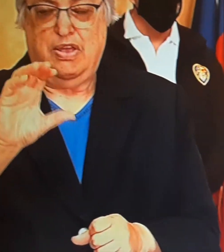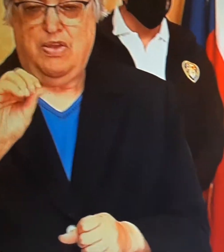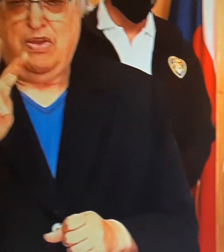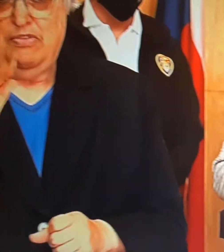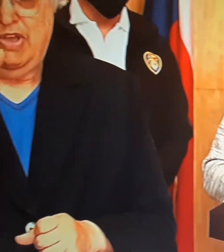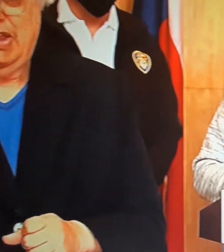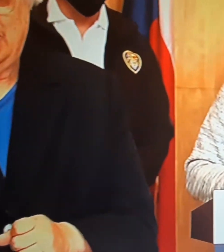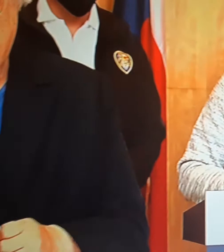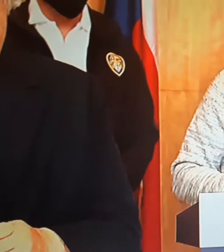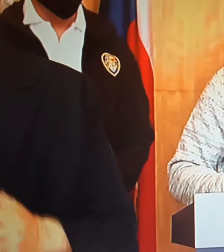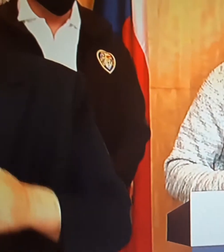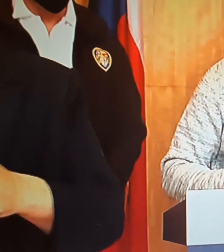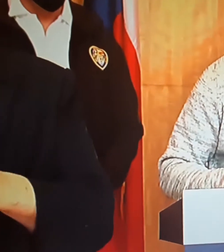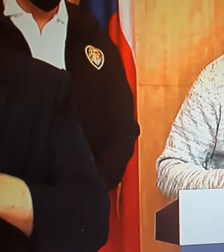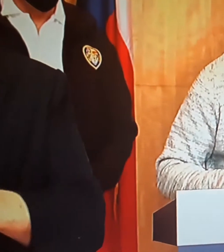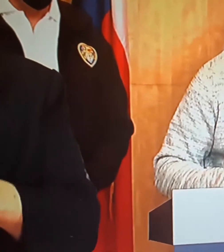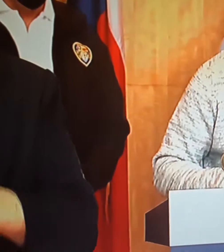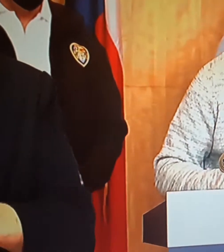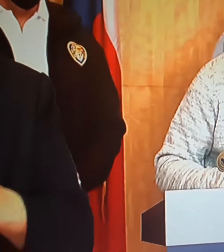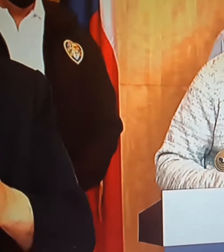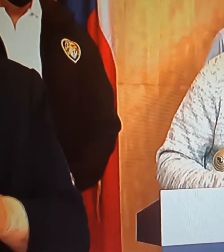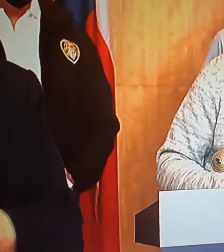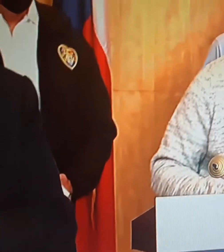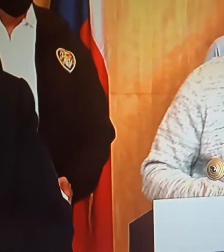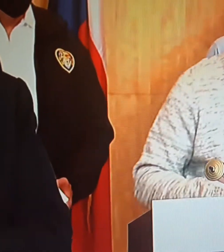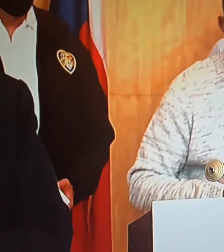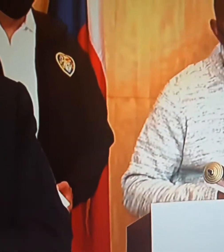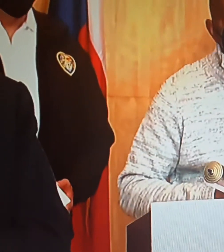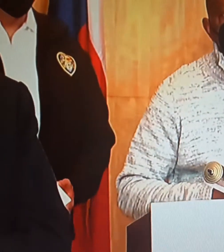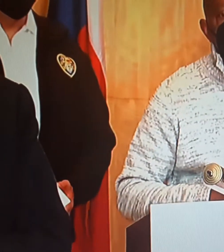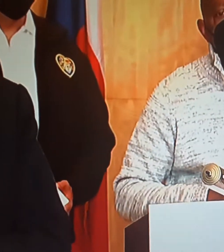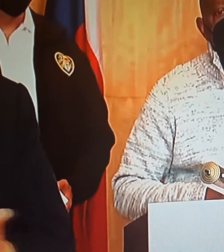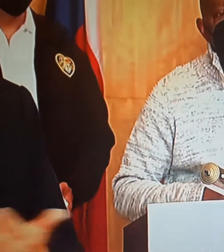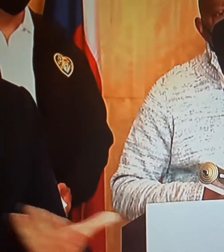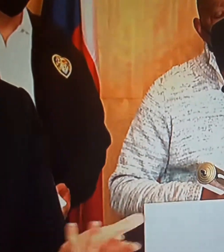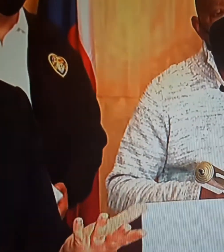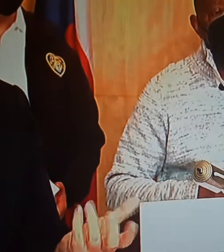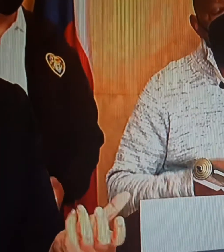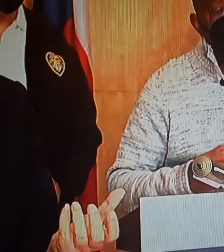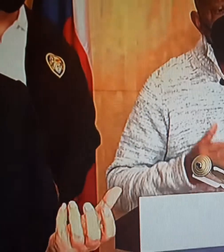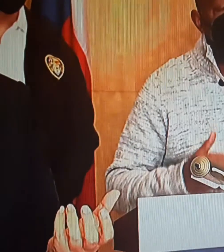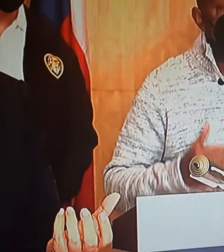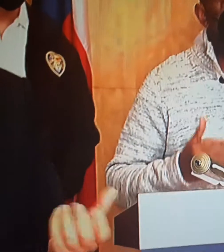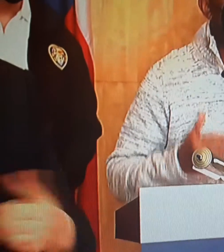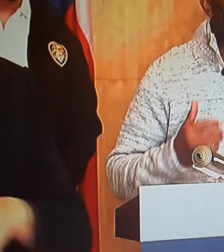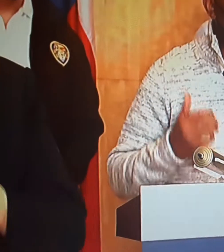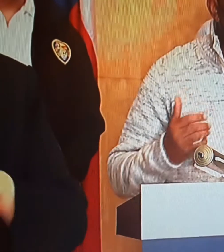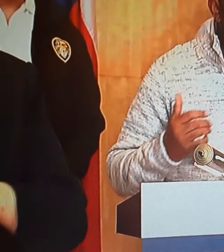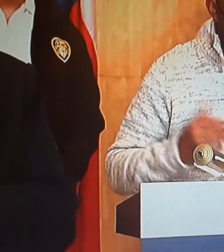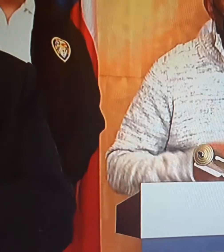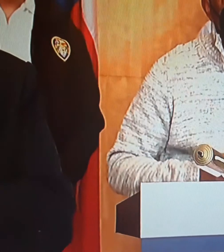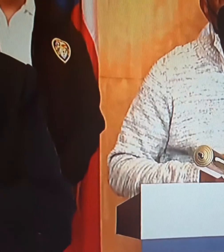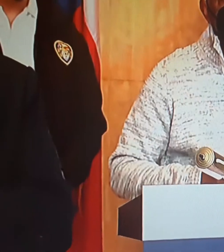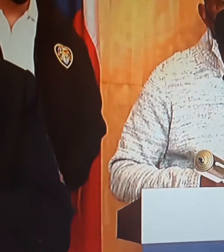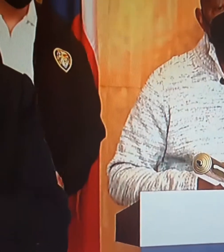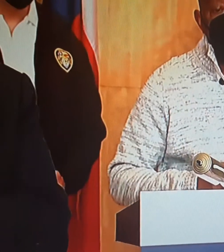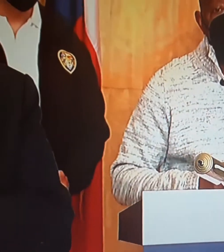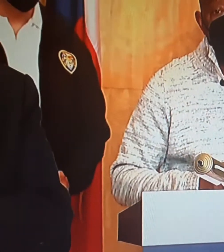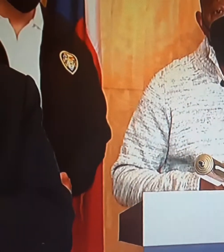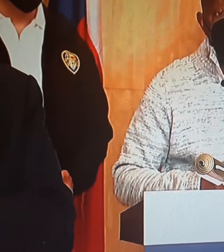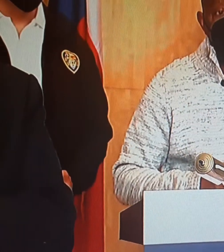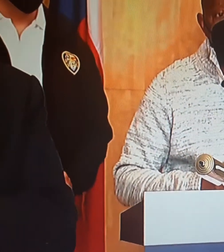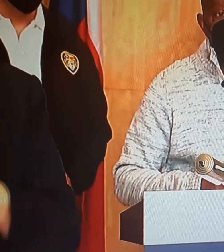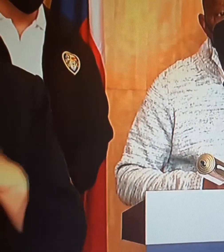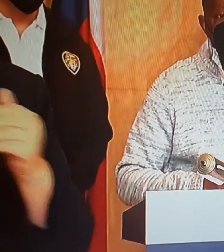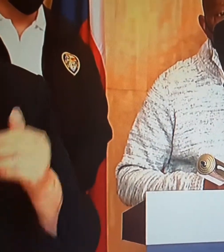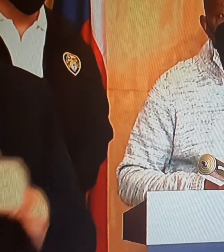factors. With that being said, it is my intent to set up a fund similar